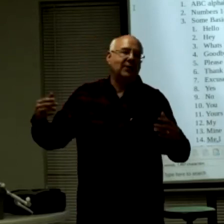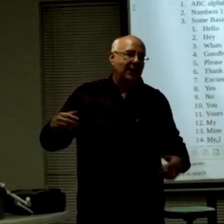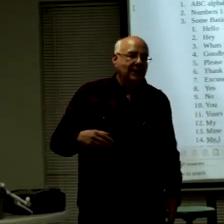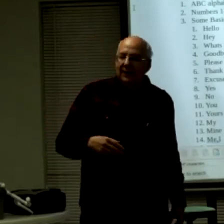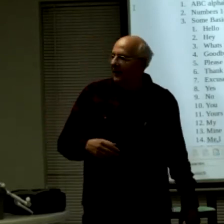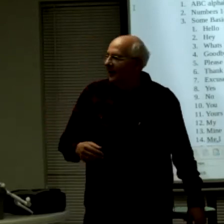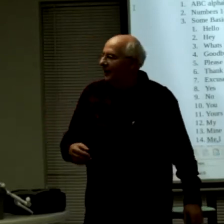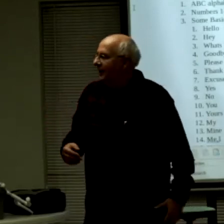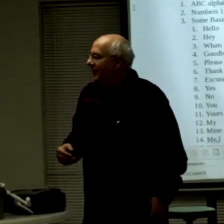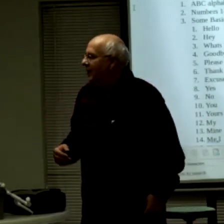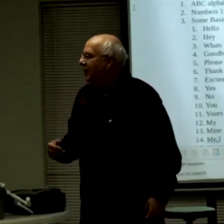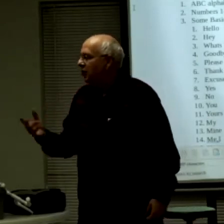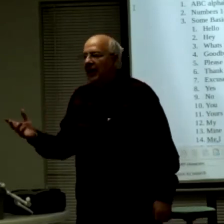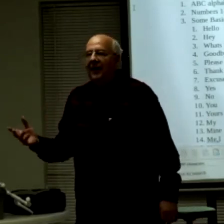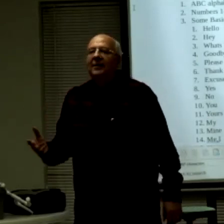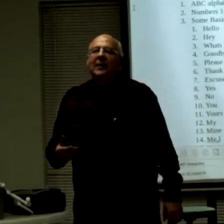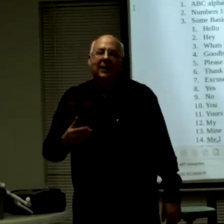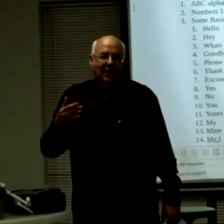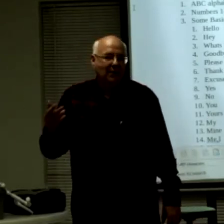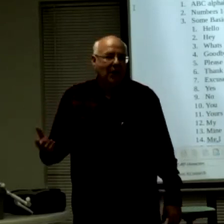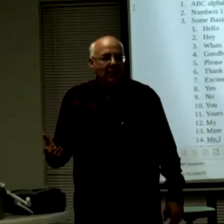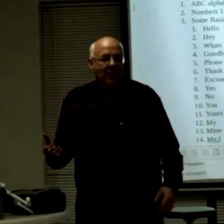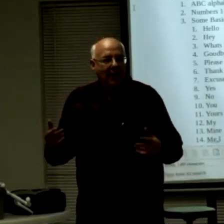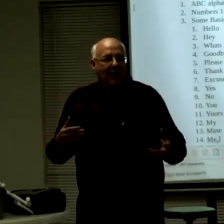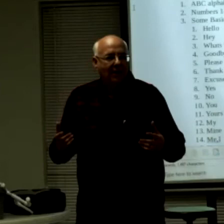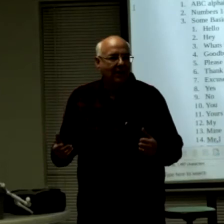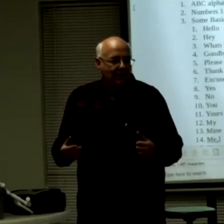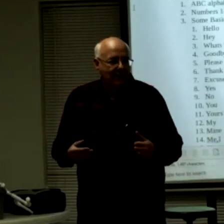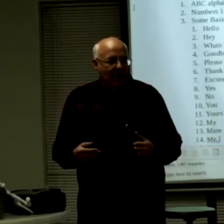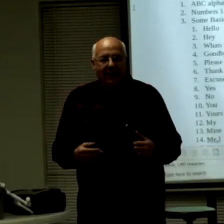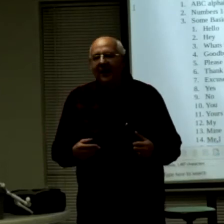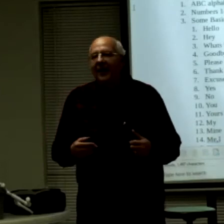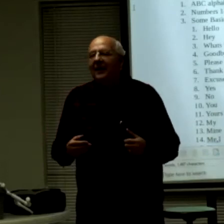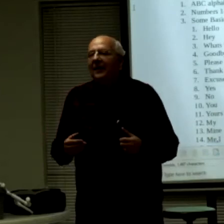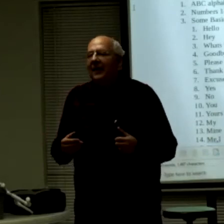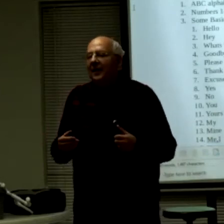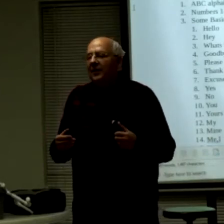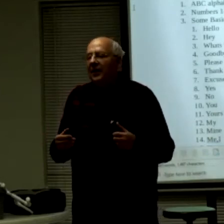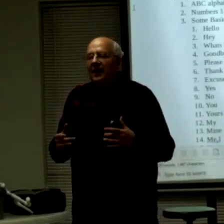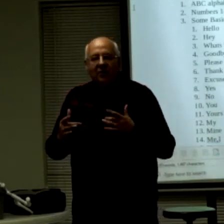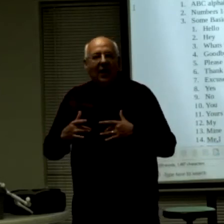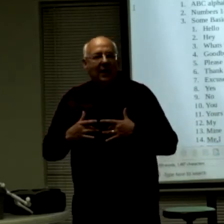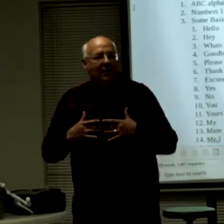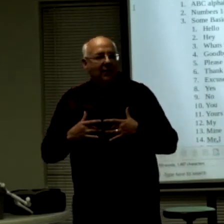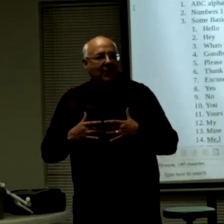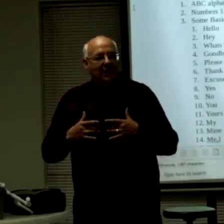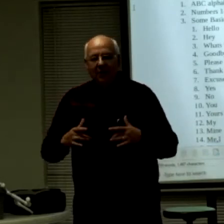right. You don't say, I'm caught between a rock and a hard spot, okay? In deaf sign language, this is